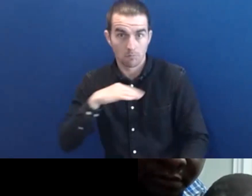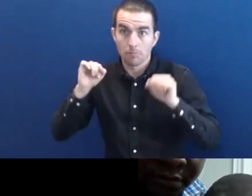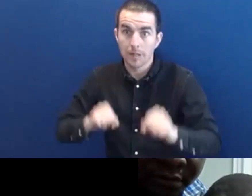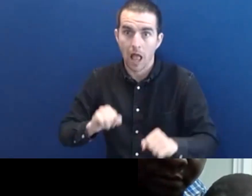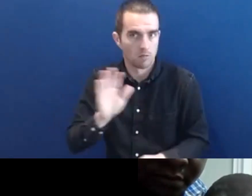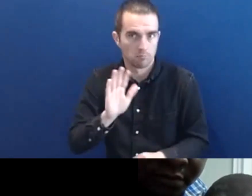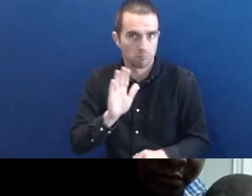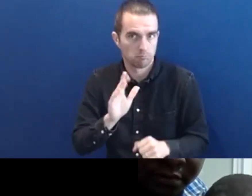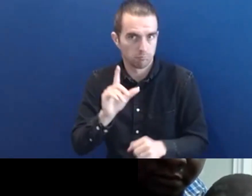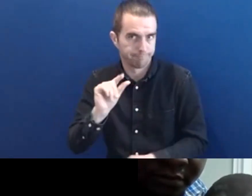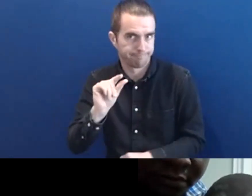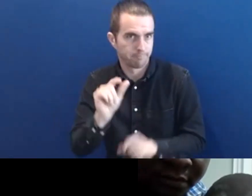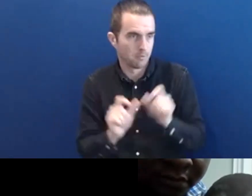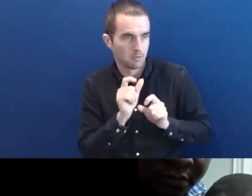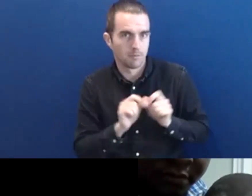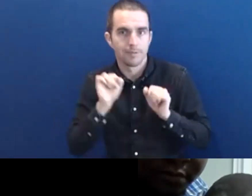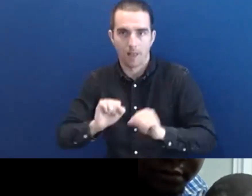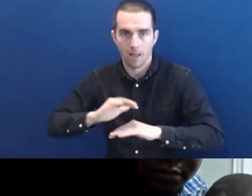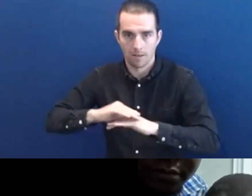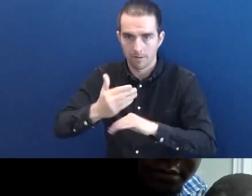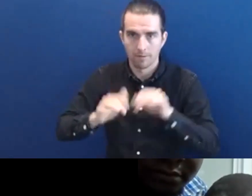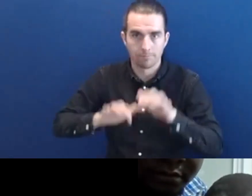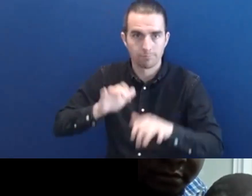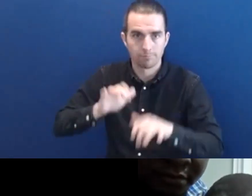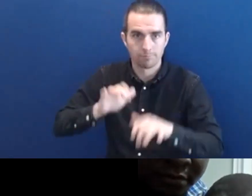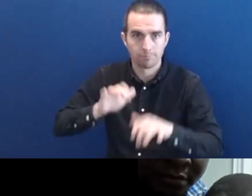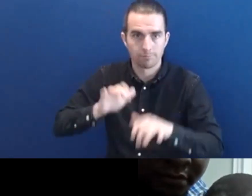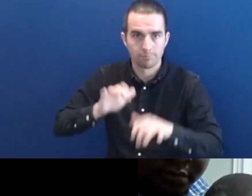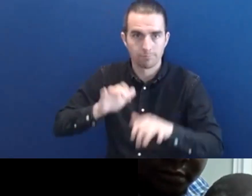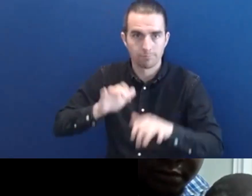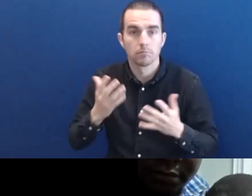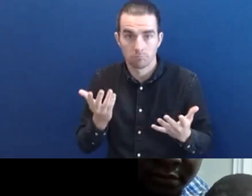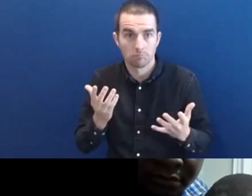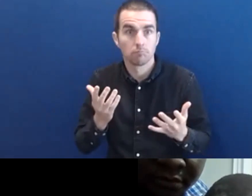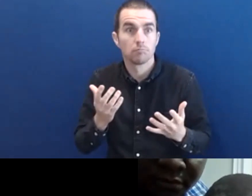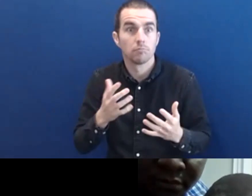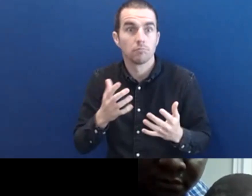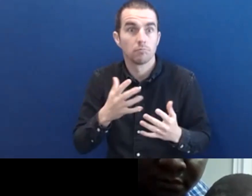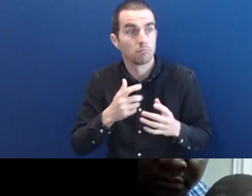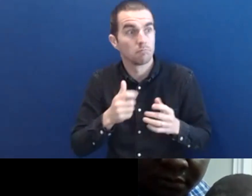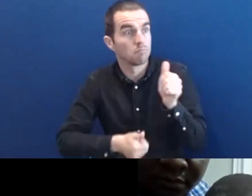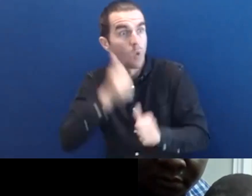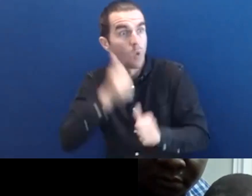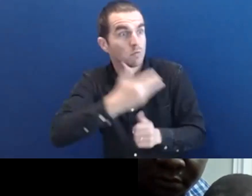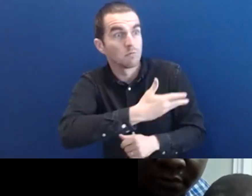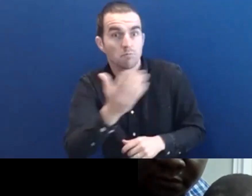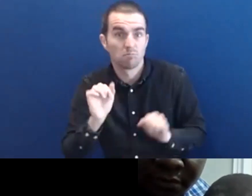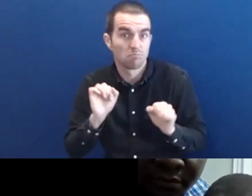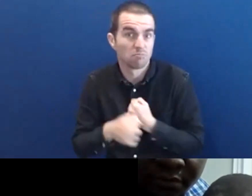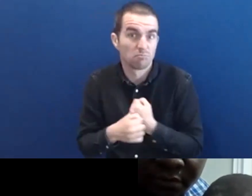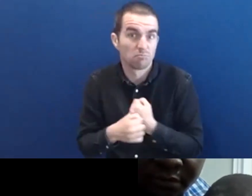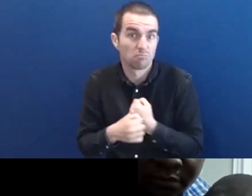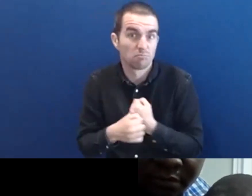cannot. So this is all about the education, the policy, inclusion